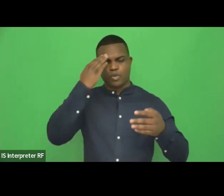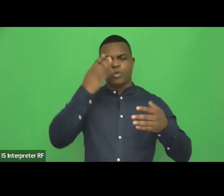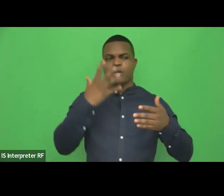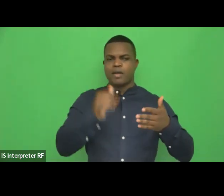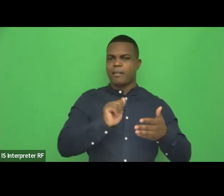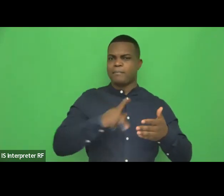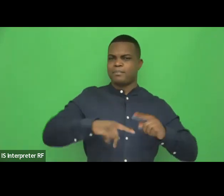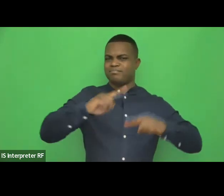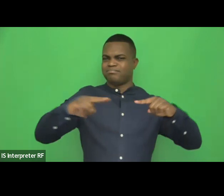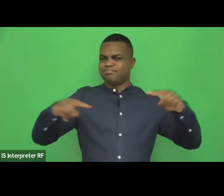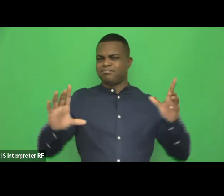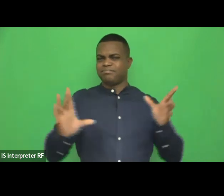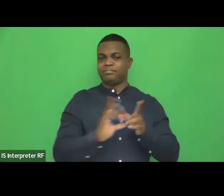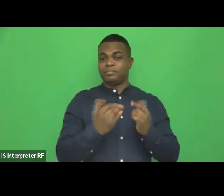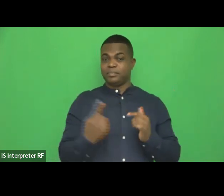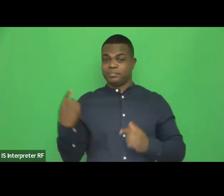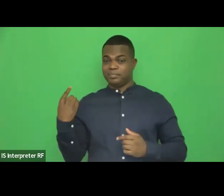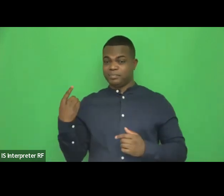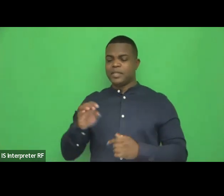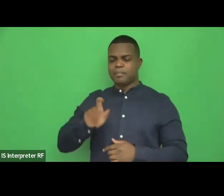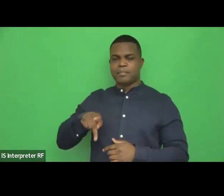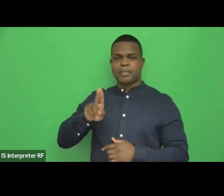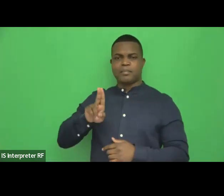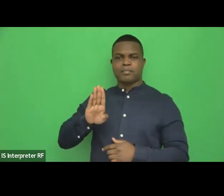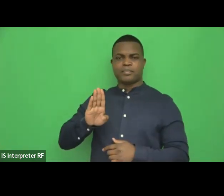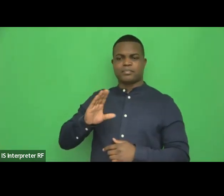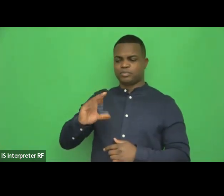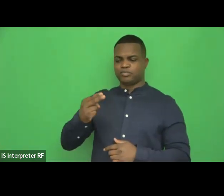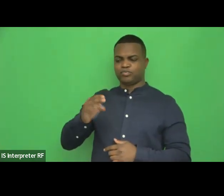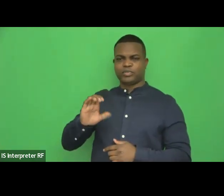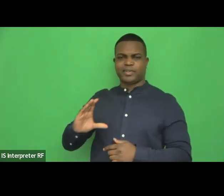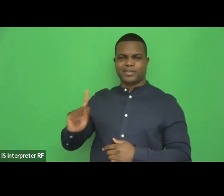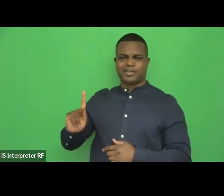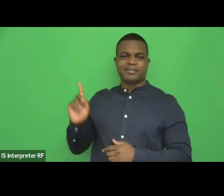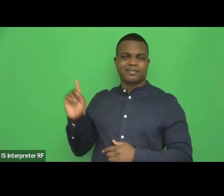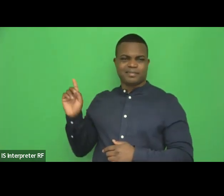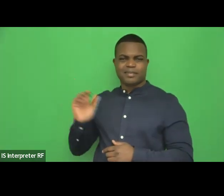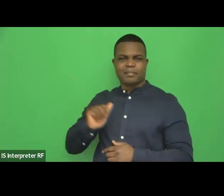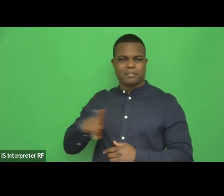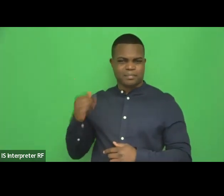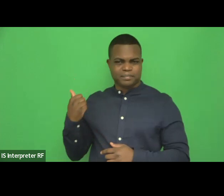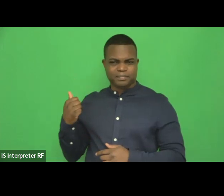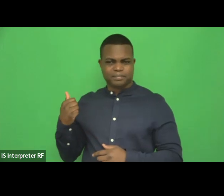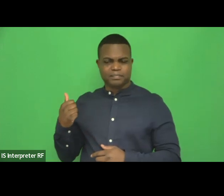is valid. At the DAISY Consortium, we've also produced an accessibility checker